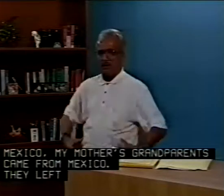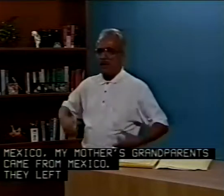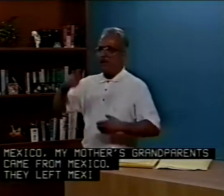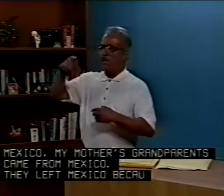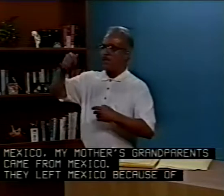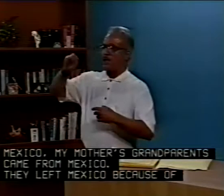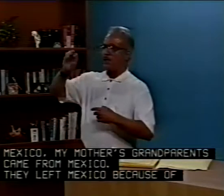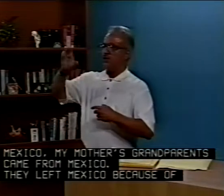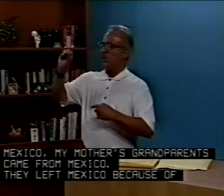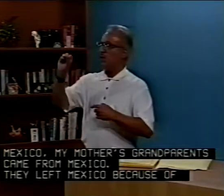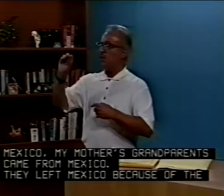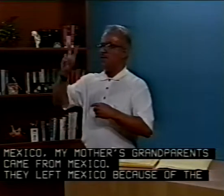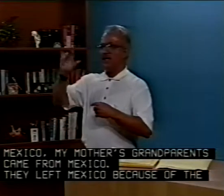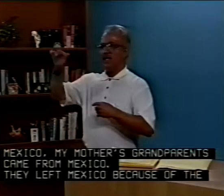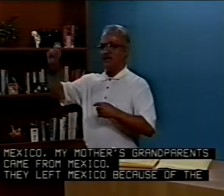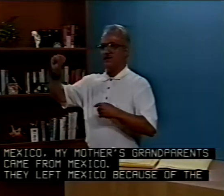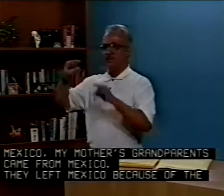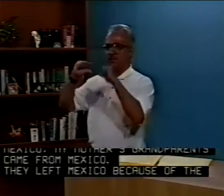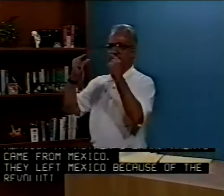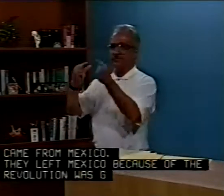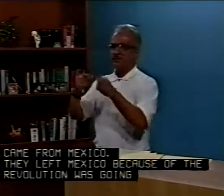was going on with Pancho Villa.